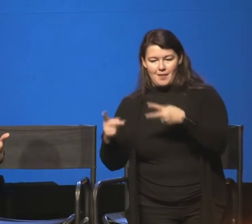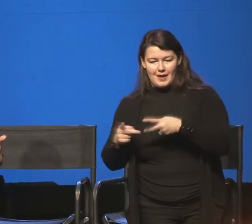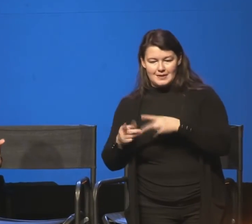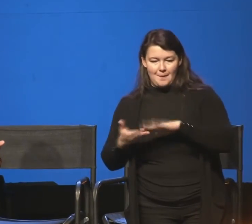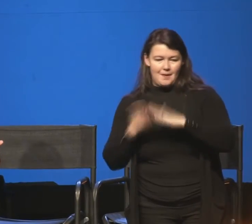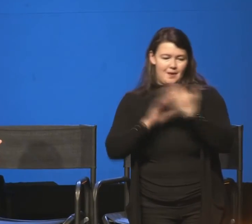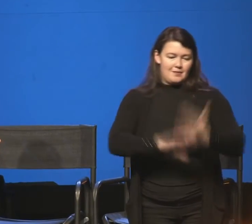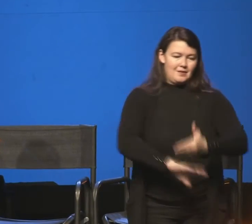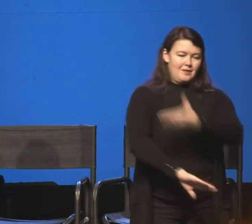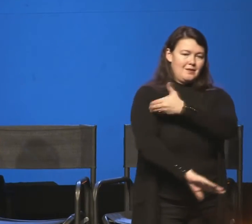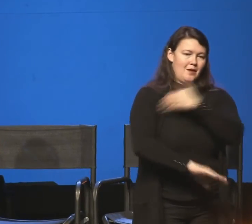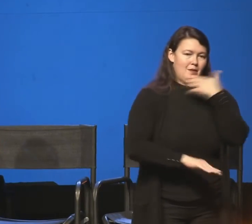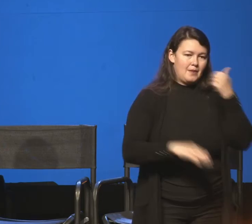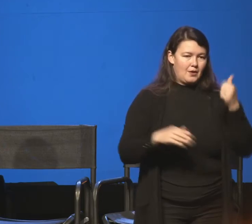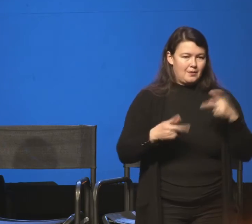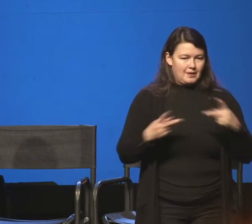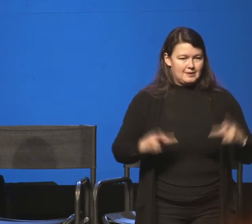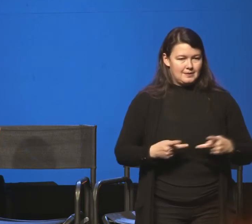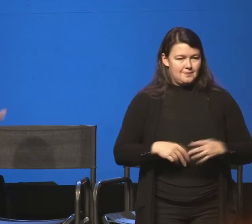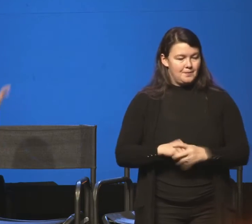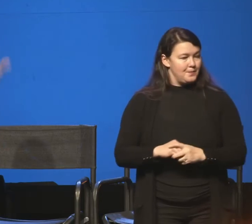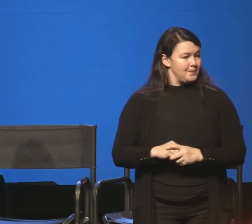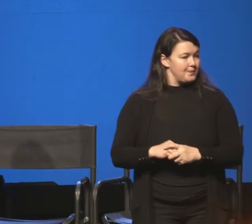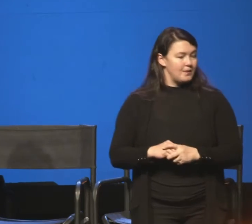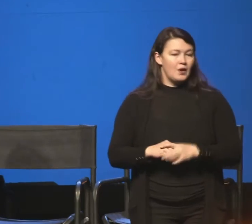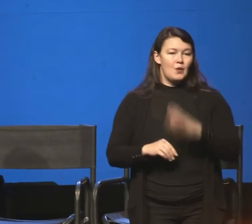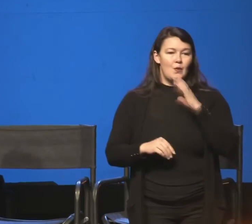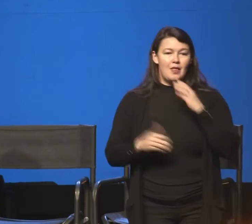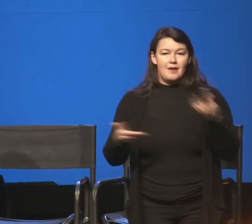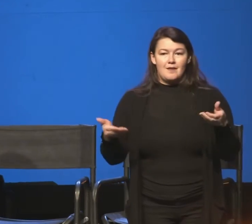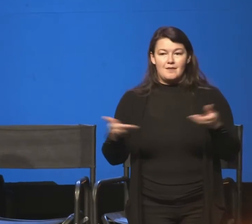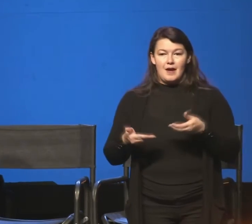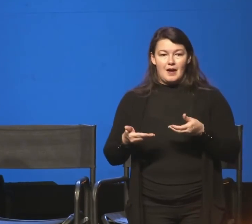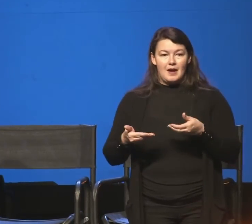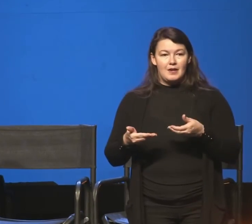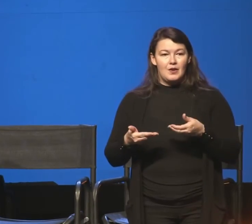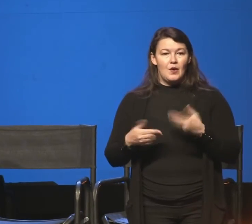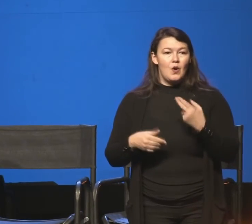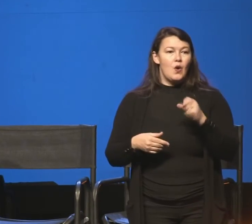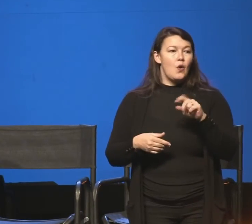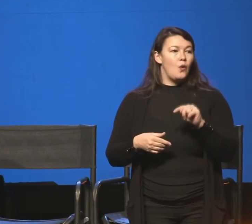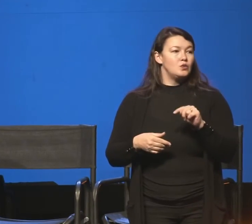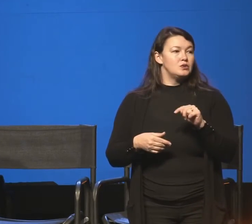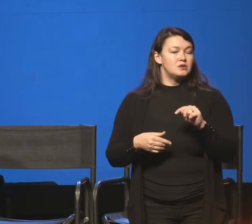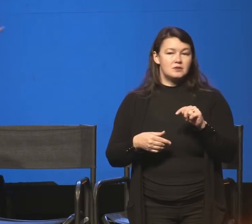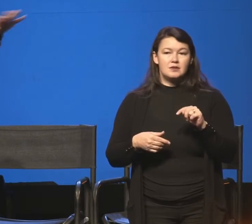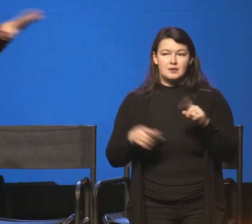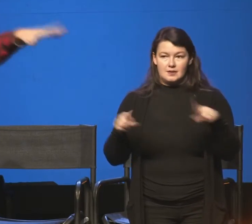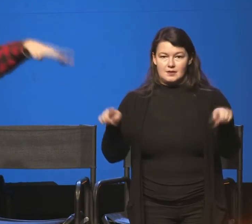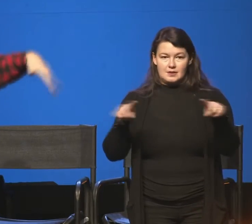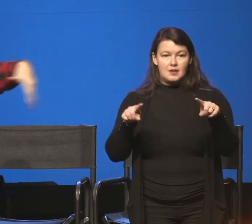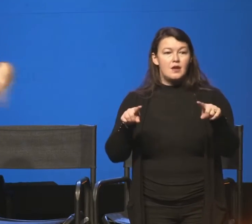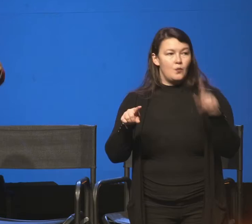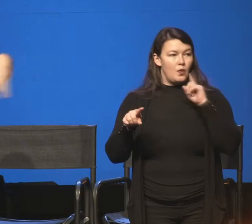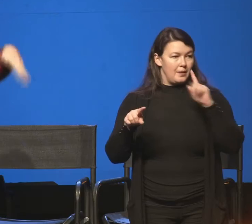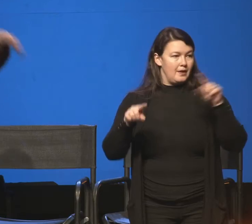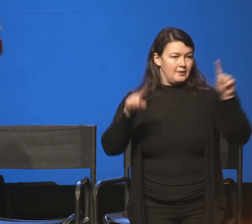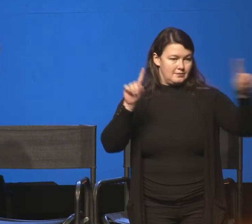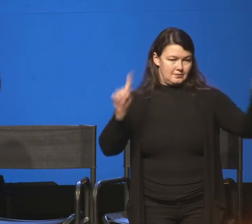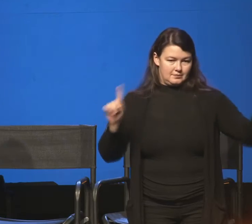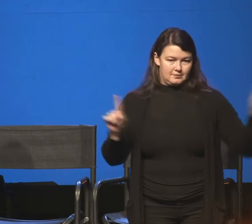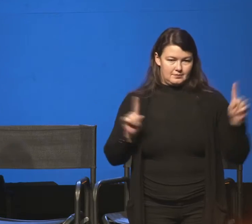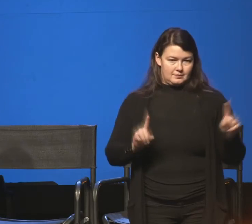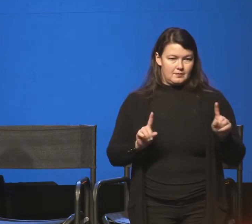a better one. So I'm going to invite our room hosts to come forward, and they're going to be in a few spots around the